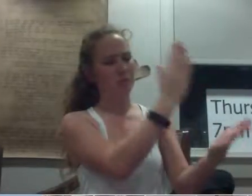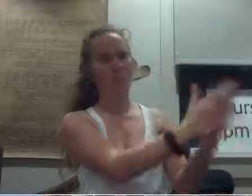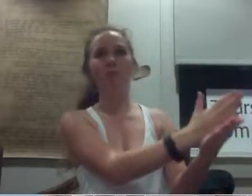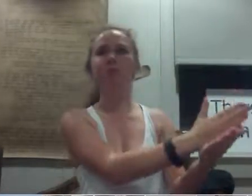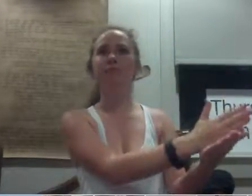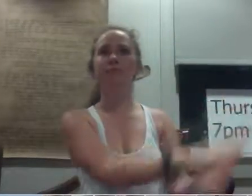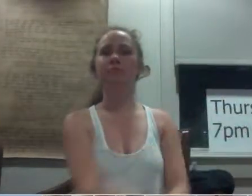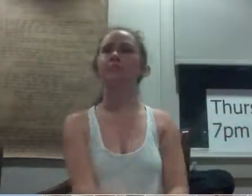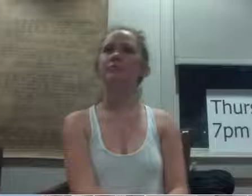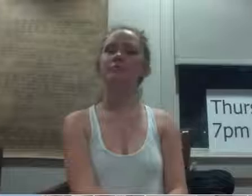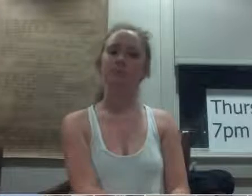Not that, stop that.